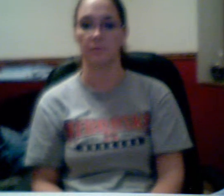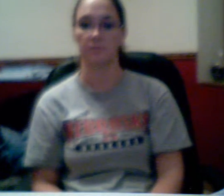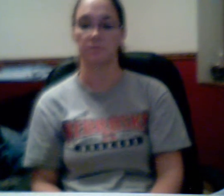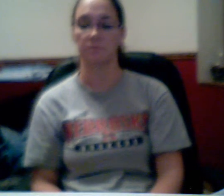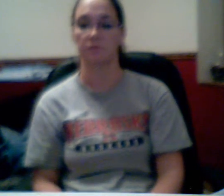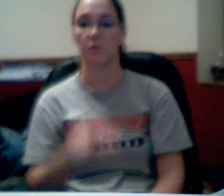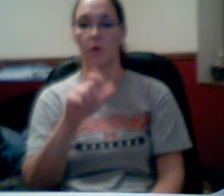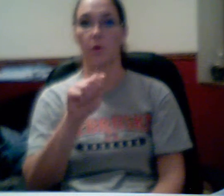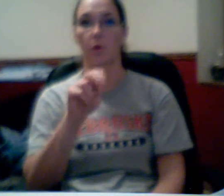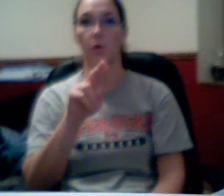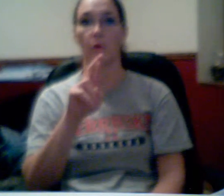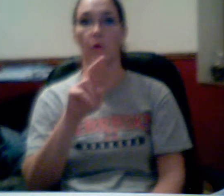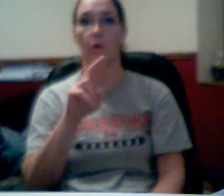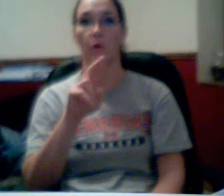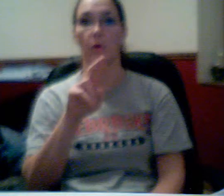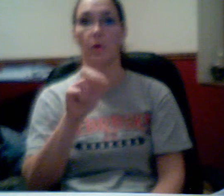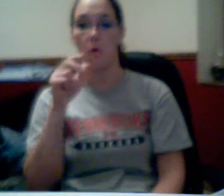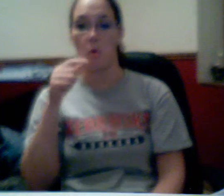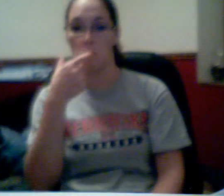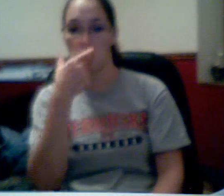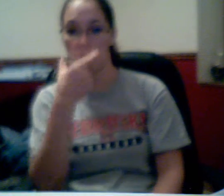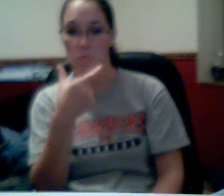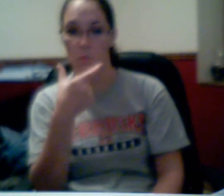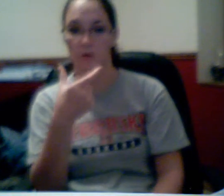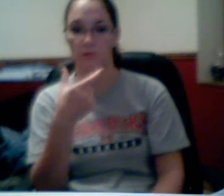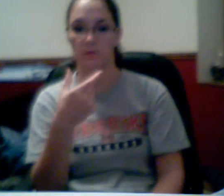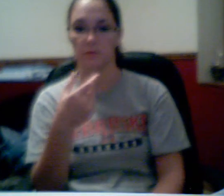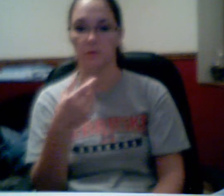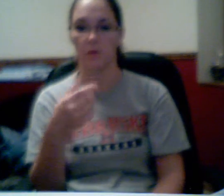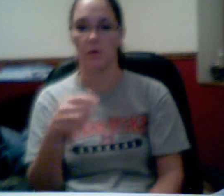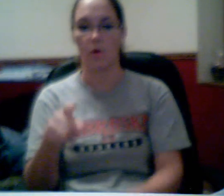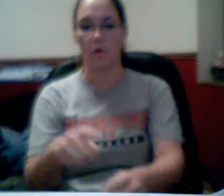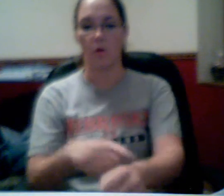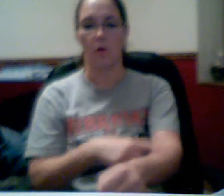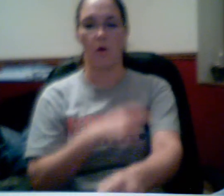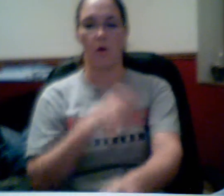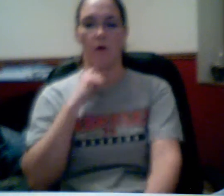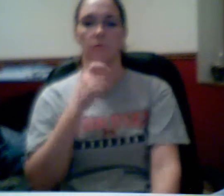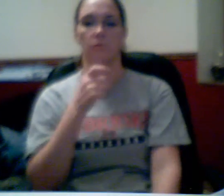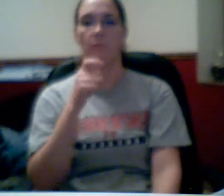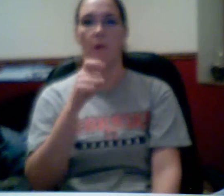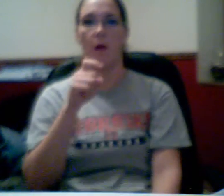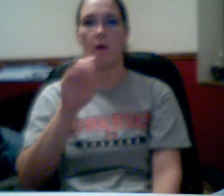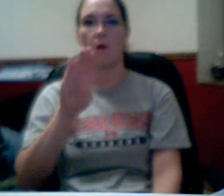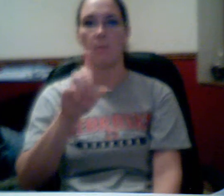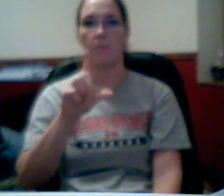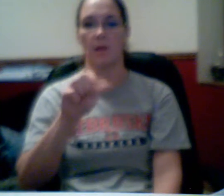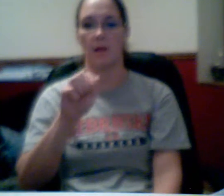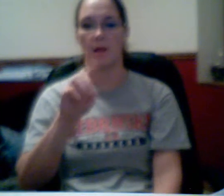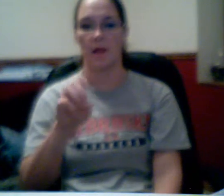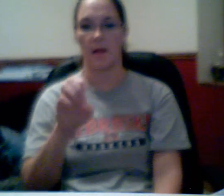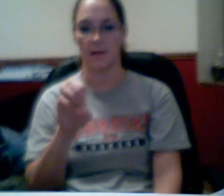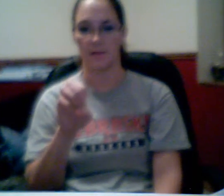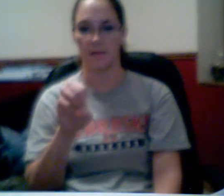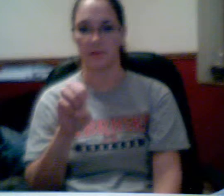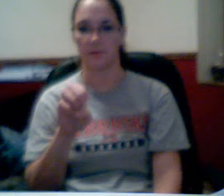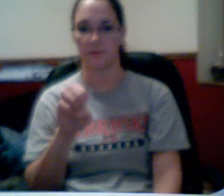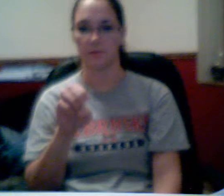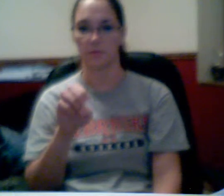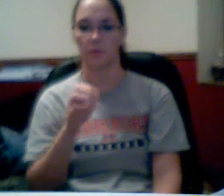snake curved up its head and stared at the high wall of her calico skirt. Its round eyes were shining